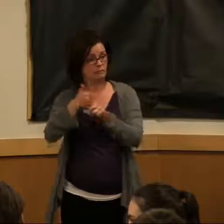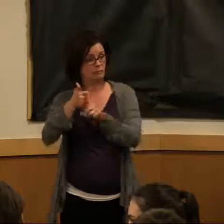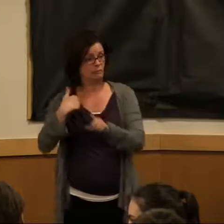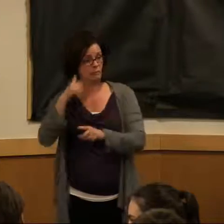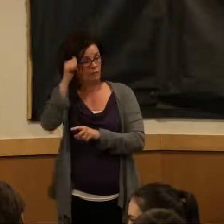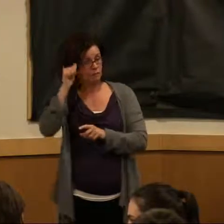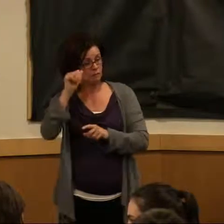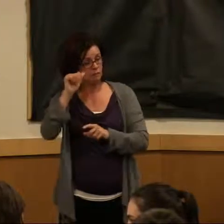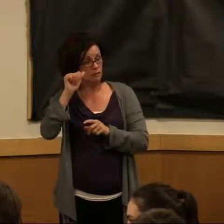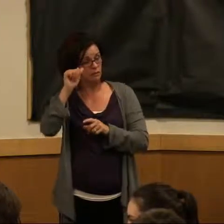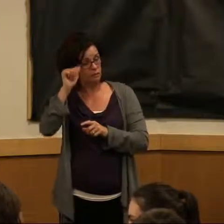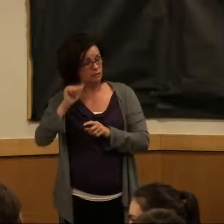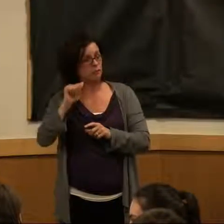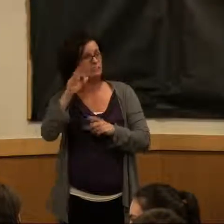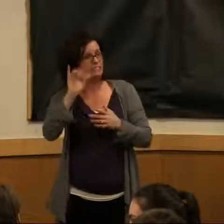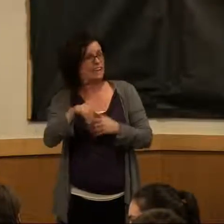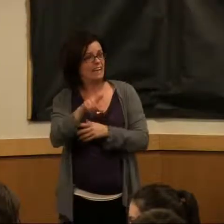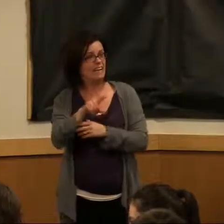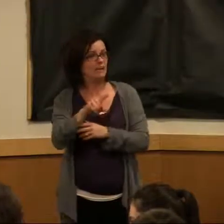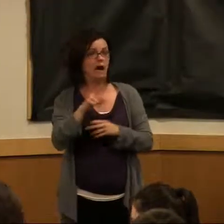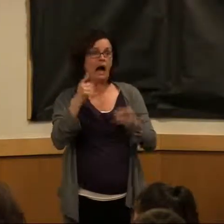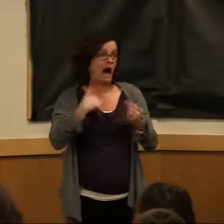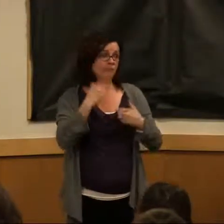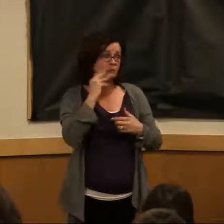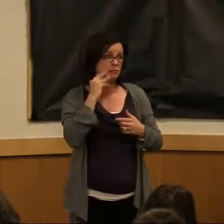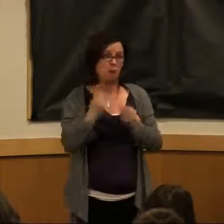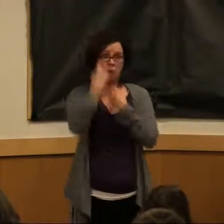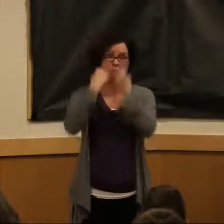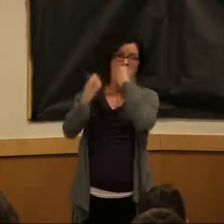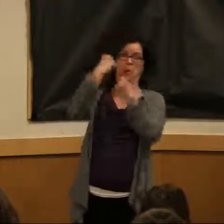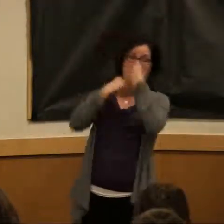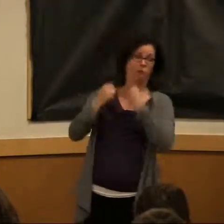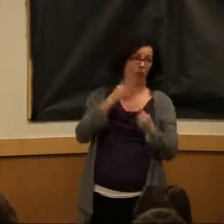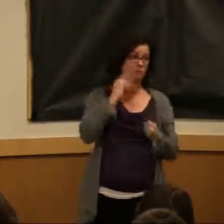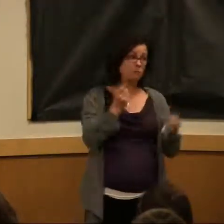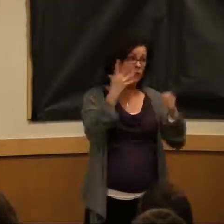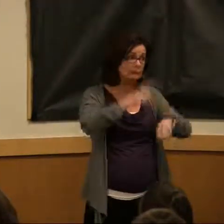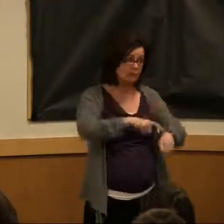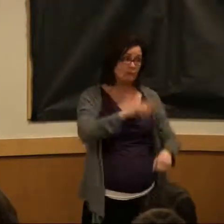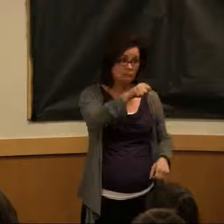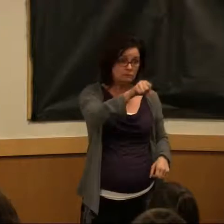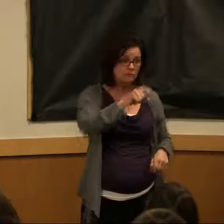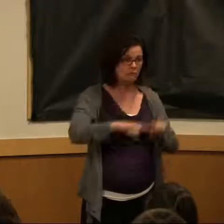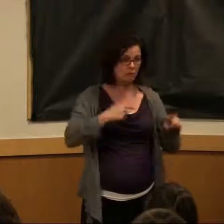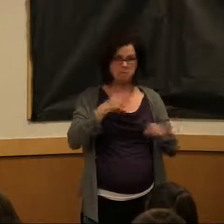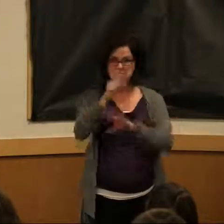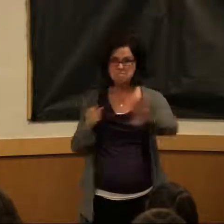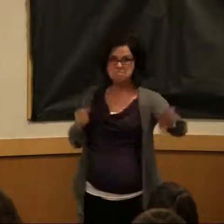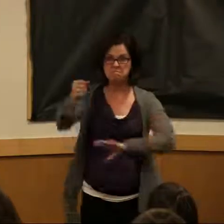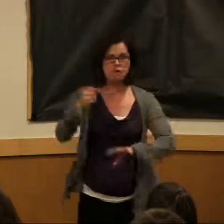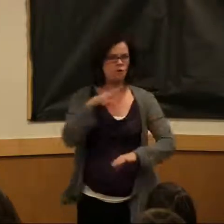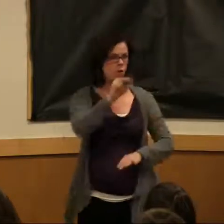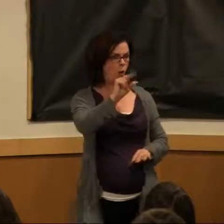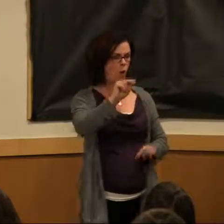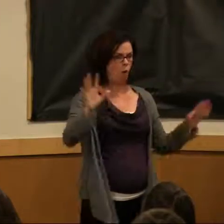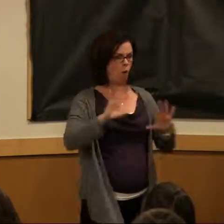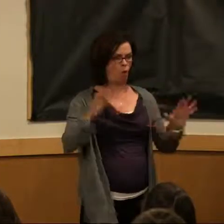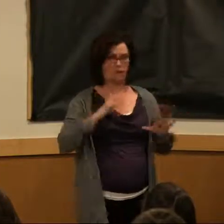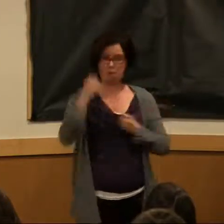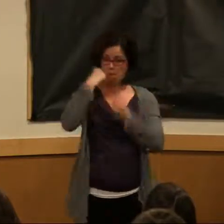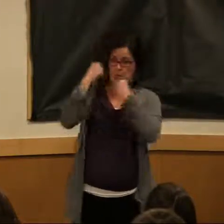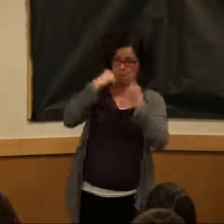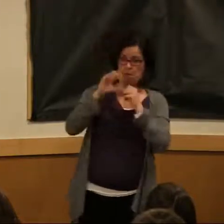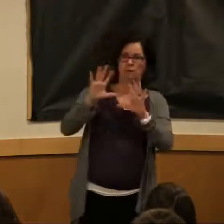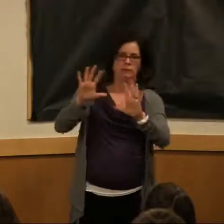than I can tell you. The last thing I'm going to do is punch or hit this client. I'm going to back off and give them their